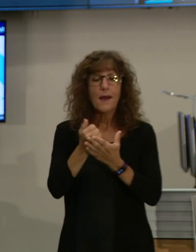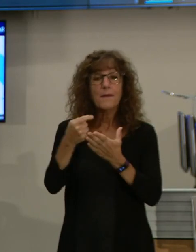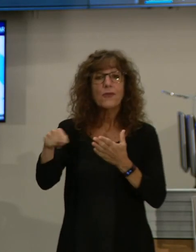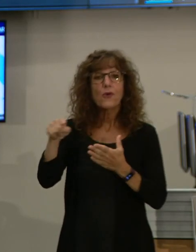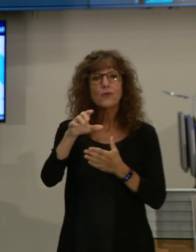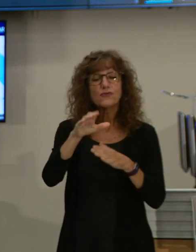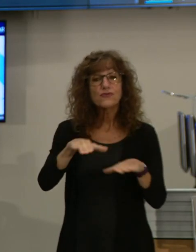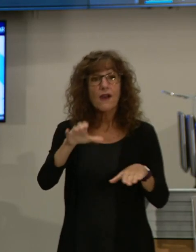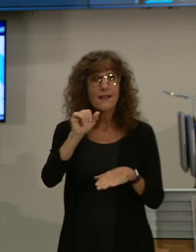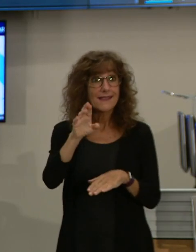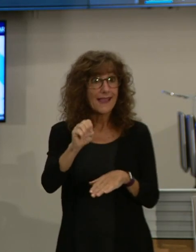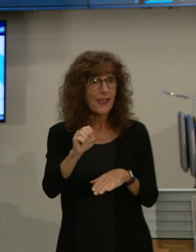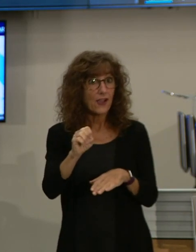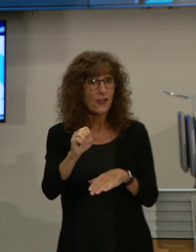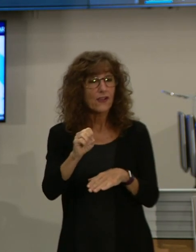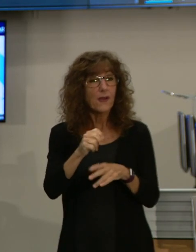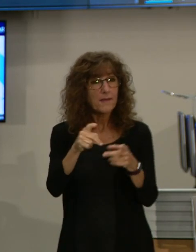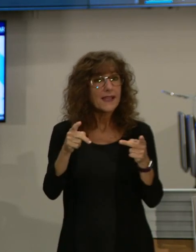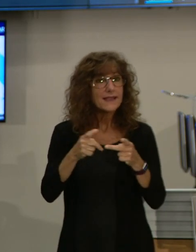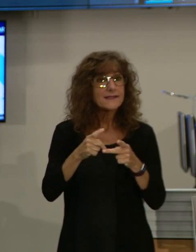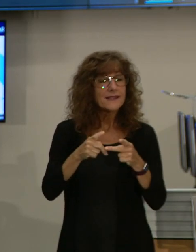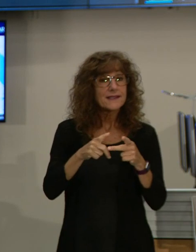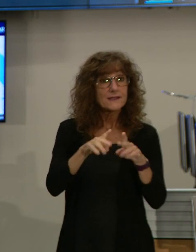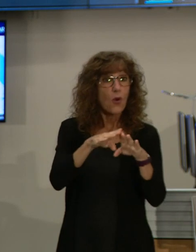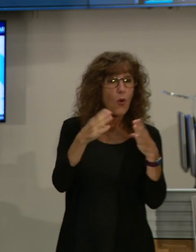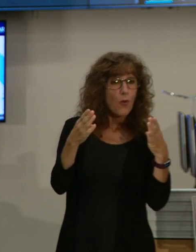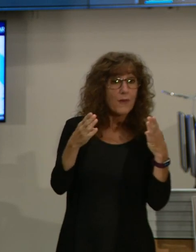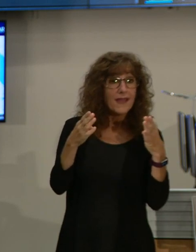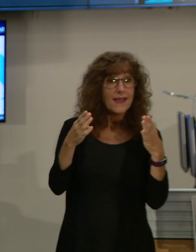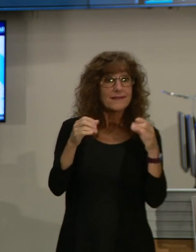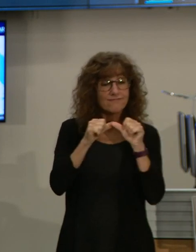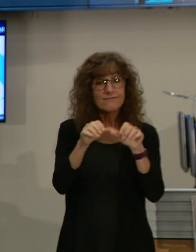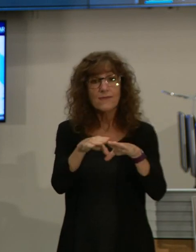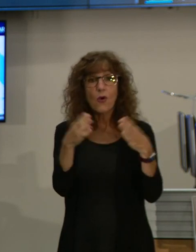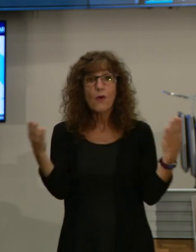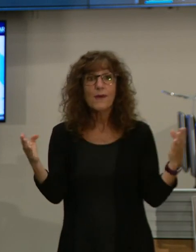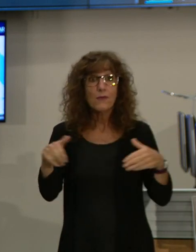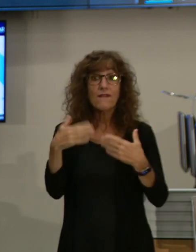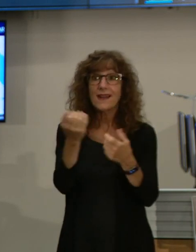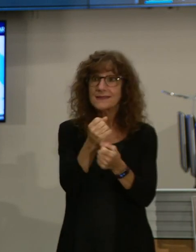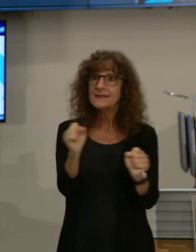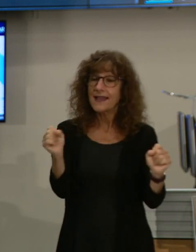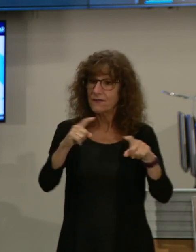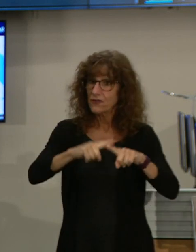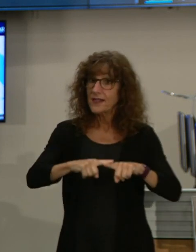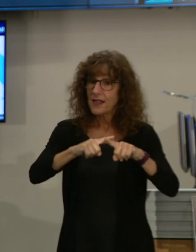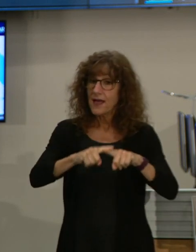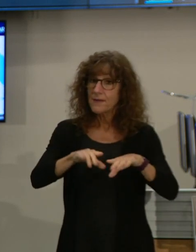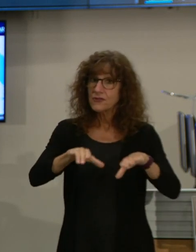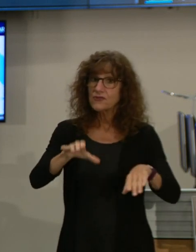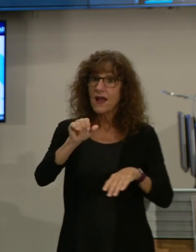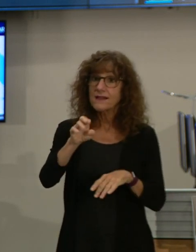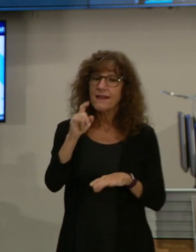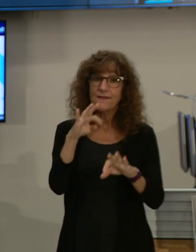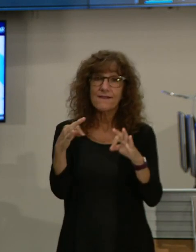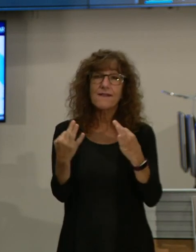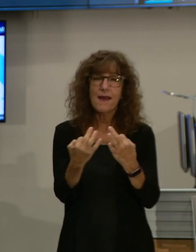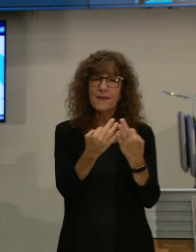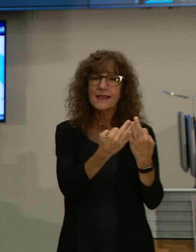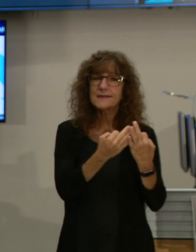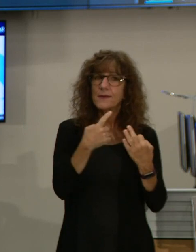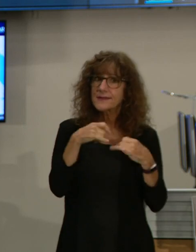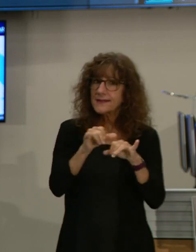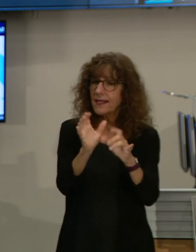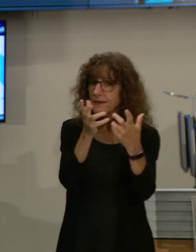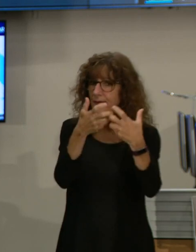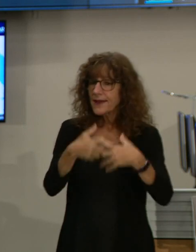to reopen, remain open, and provide safe and reliable child care for all of our families. And as I mentioned, we're still working